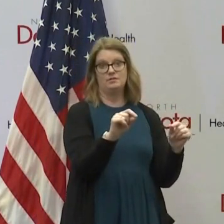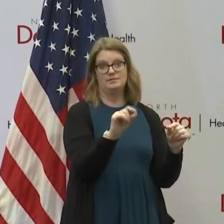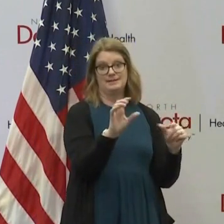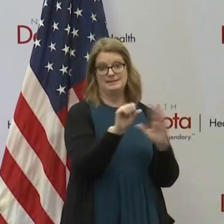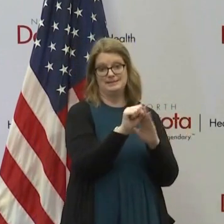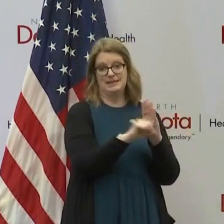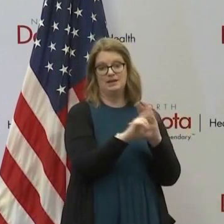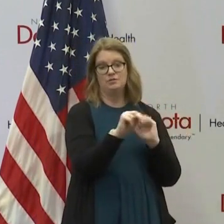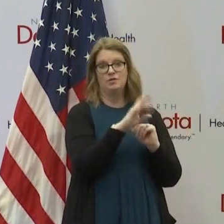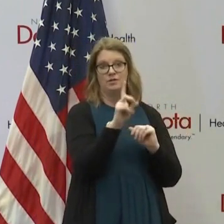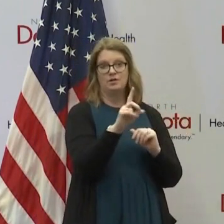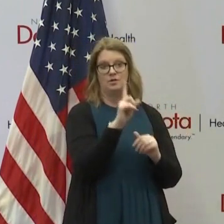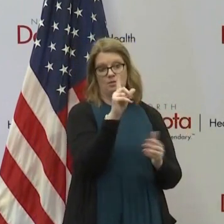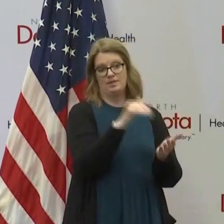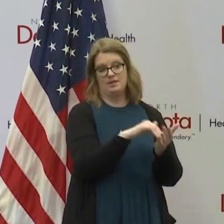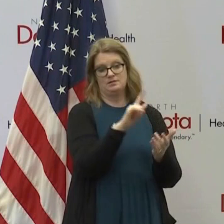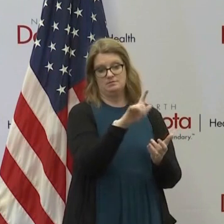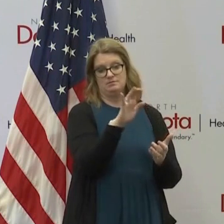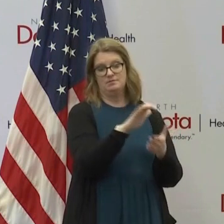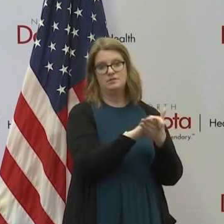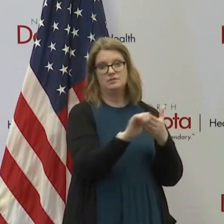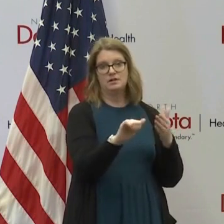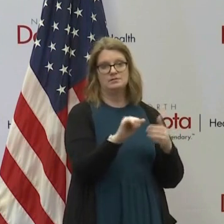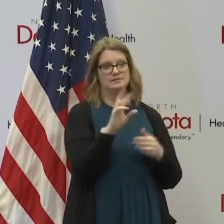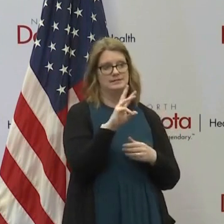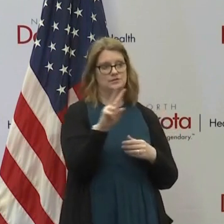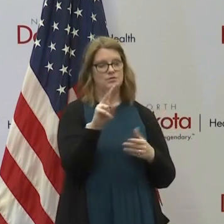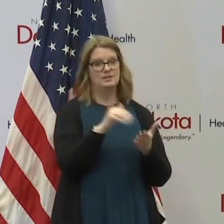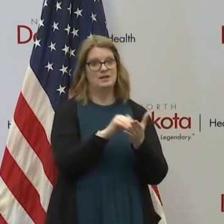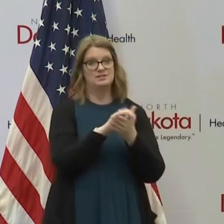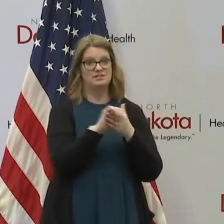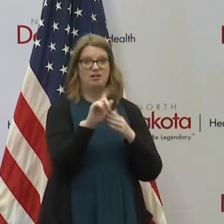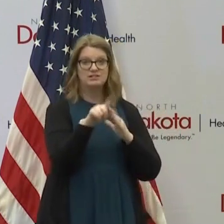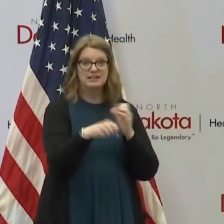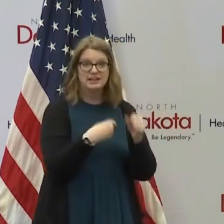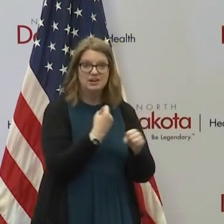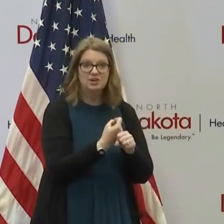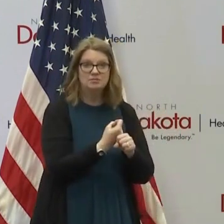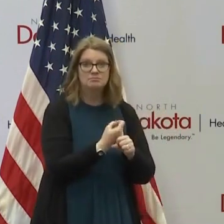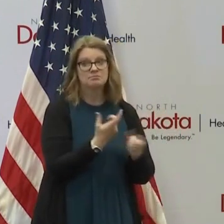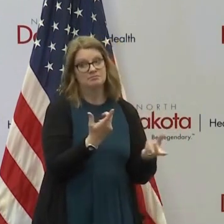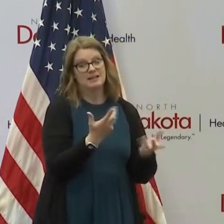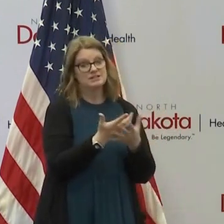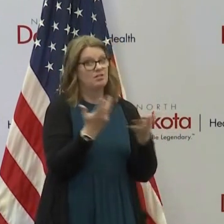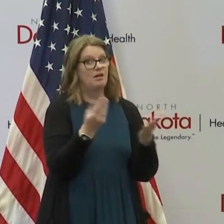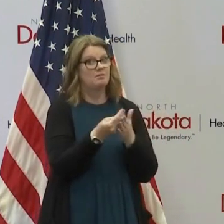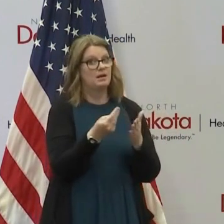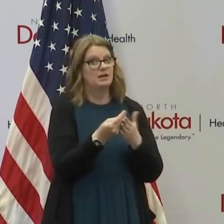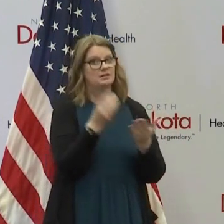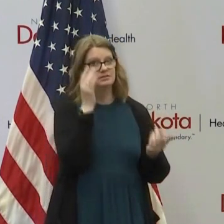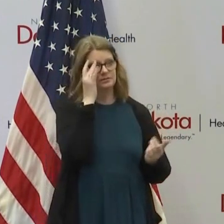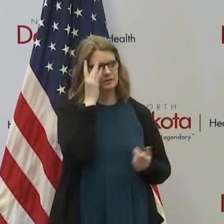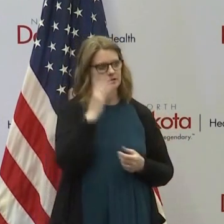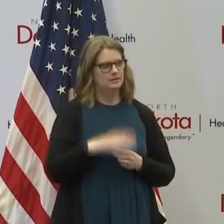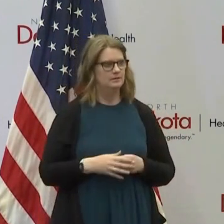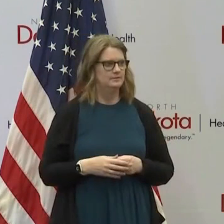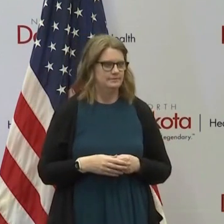$1,100, where 52 weeks, you get, your math is right, $62,000 a year. It's when I